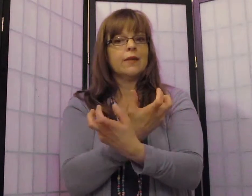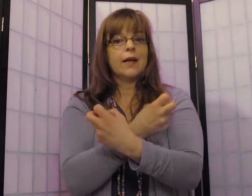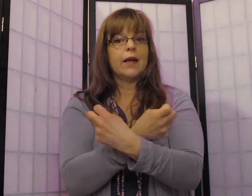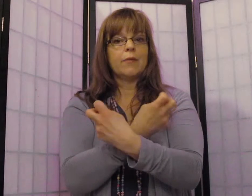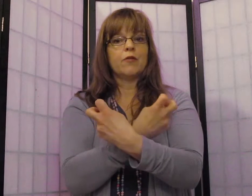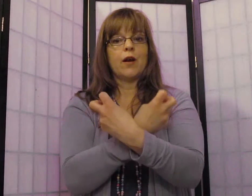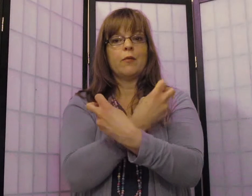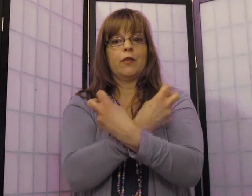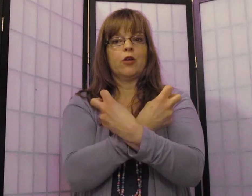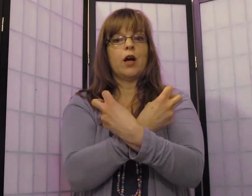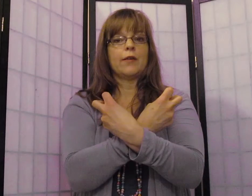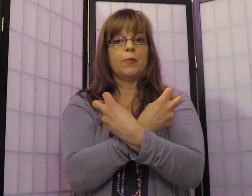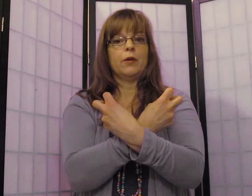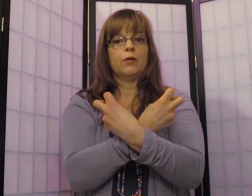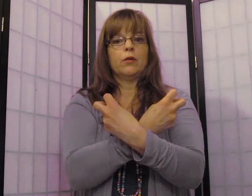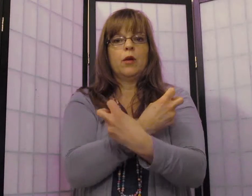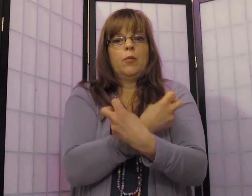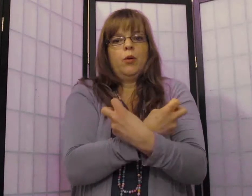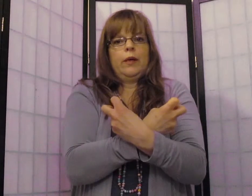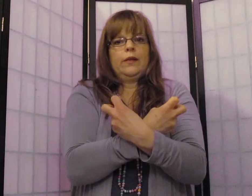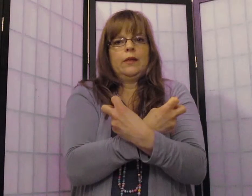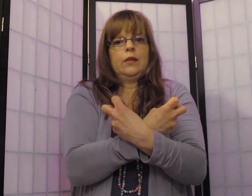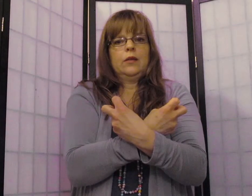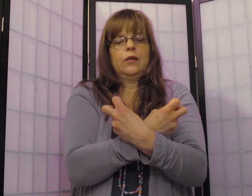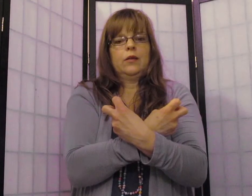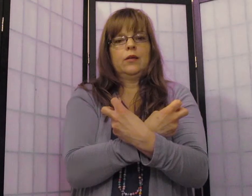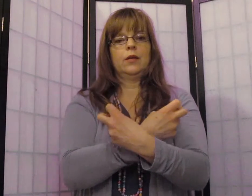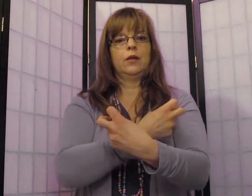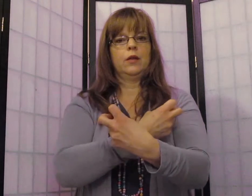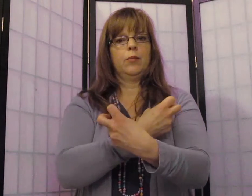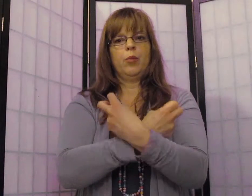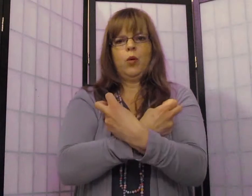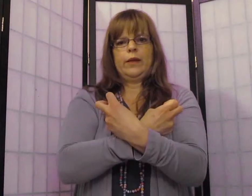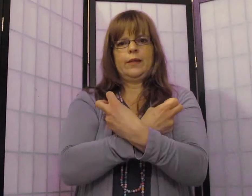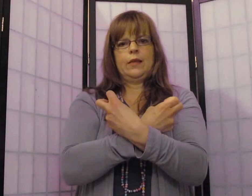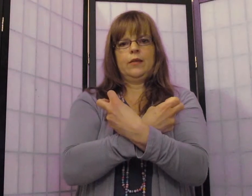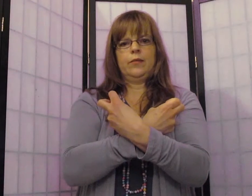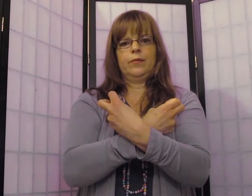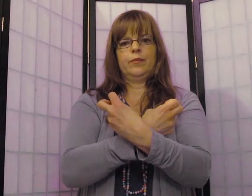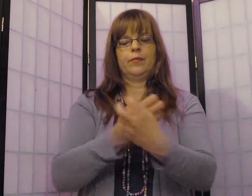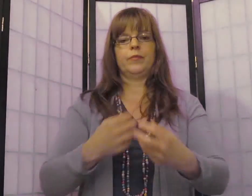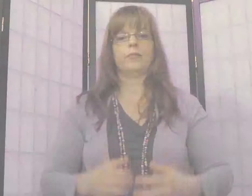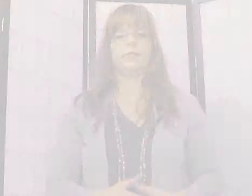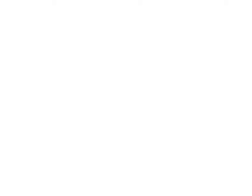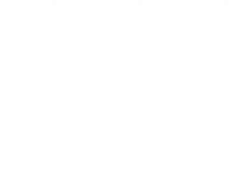sign comes from, with the crossbones. Poison. Poison.